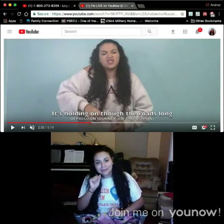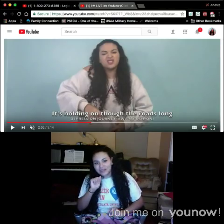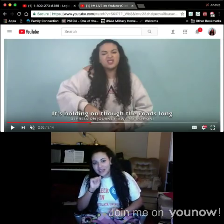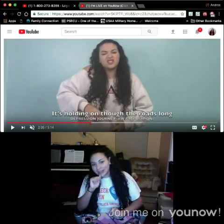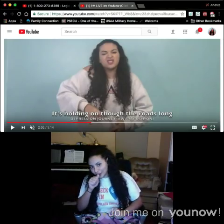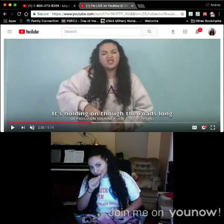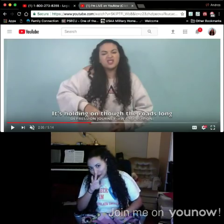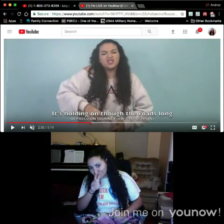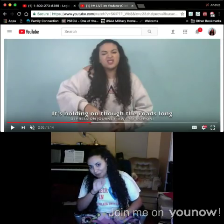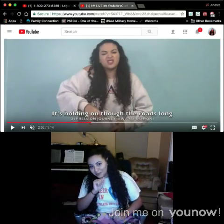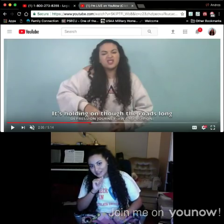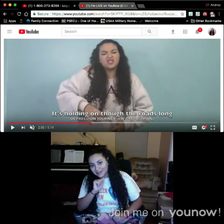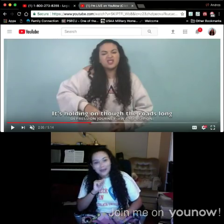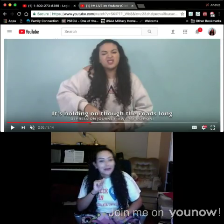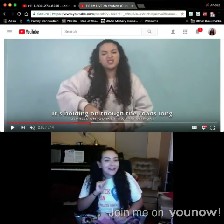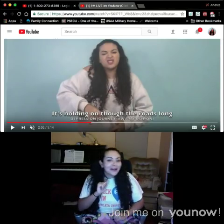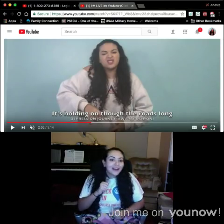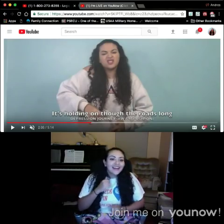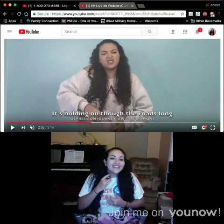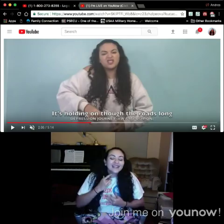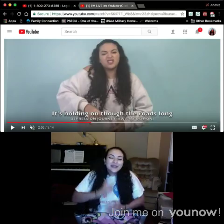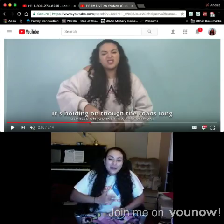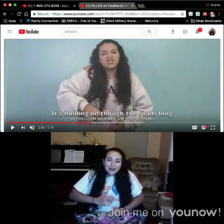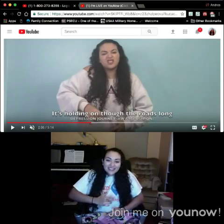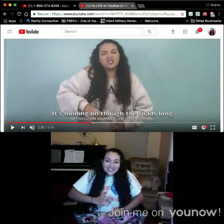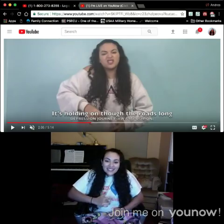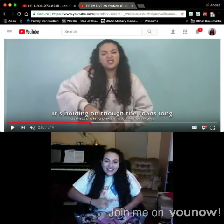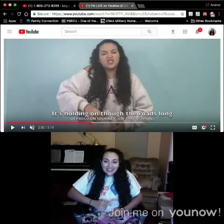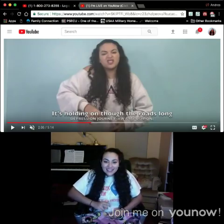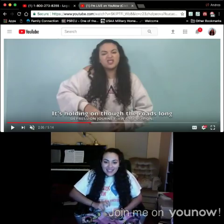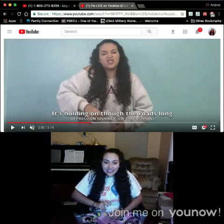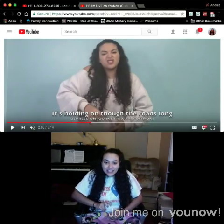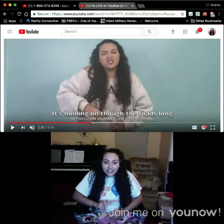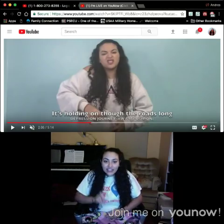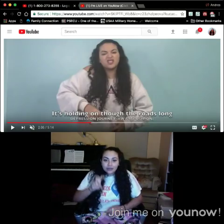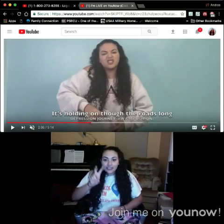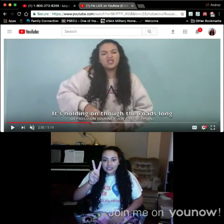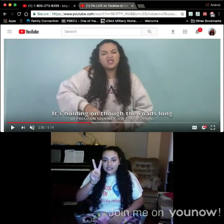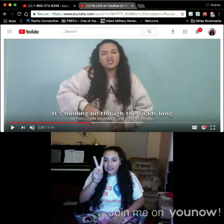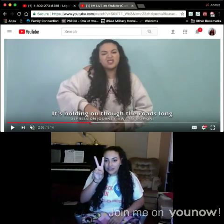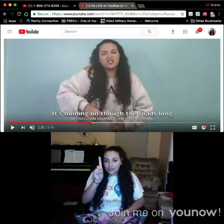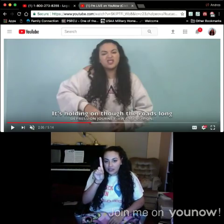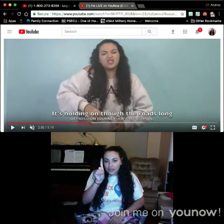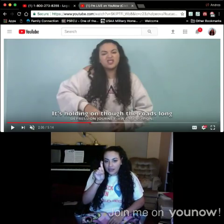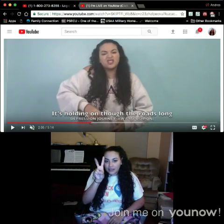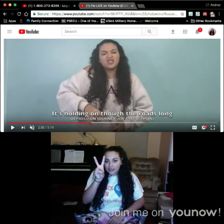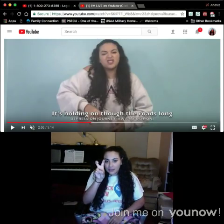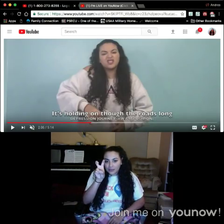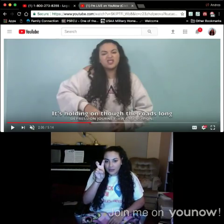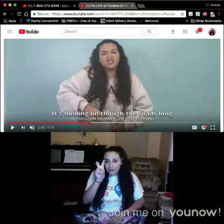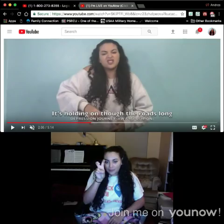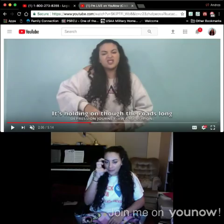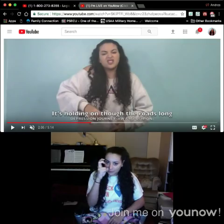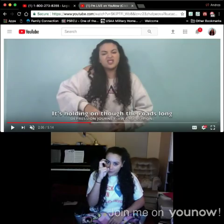the terrible face I'm making right there. So depression, and then I signed journey, which is like an X hand shape, 2